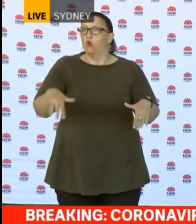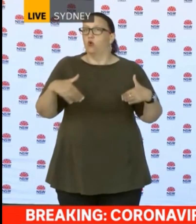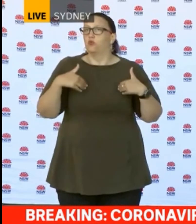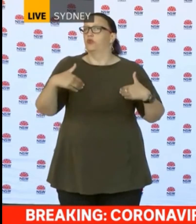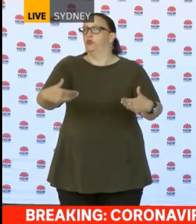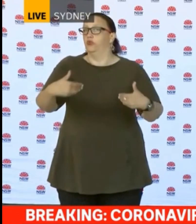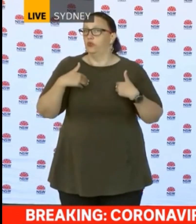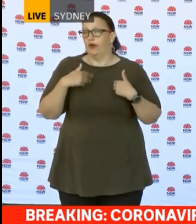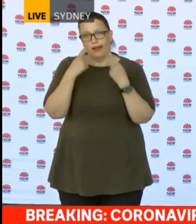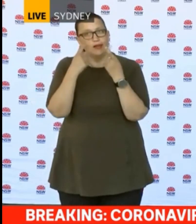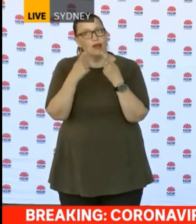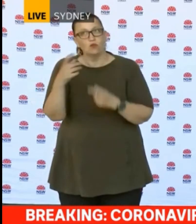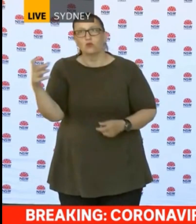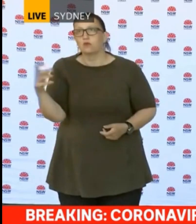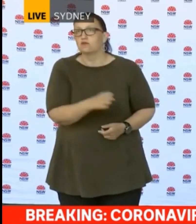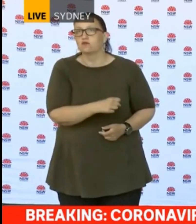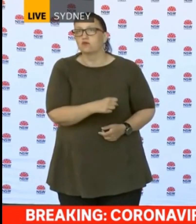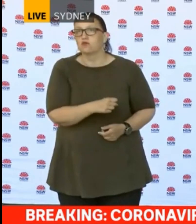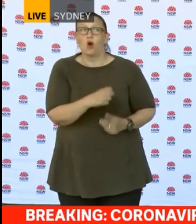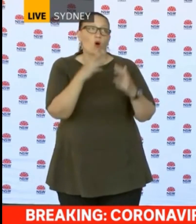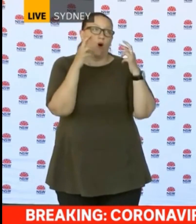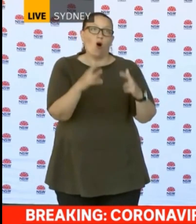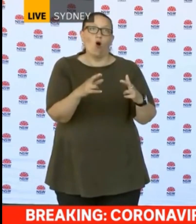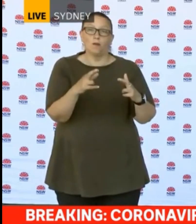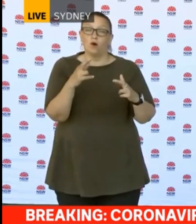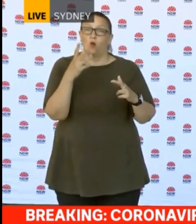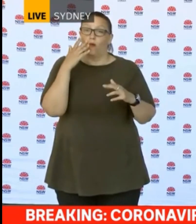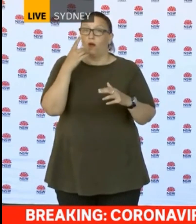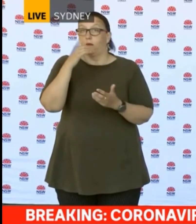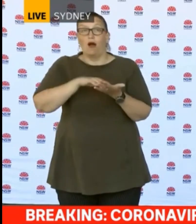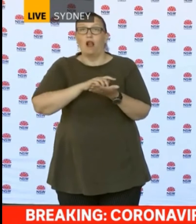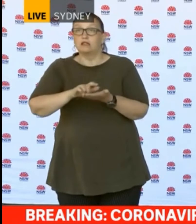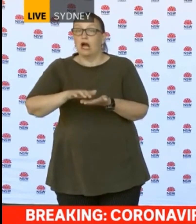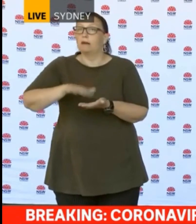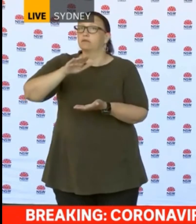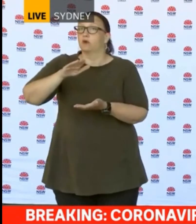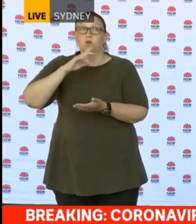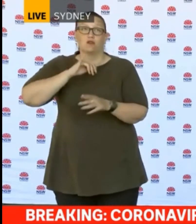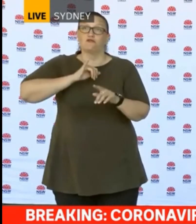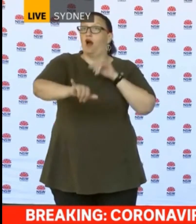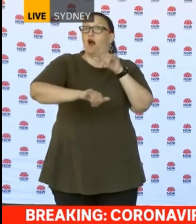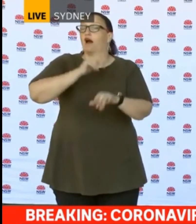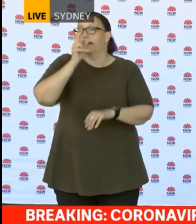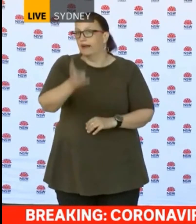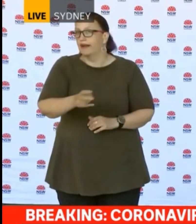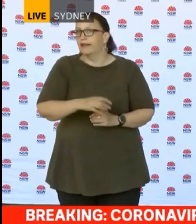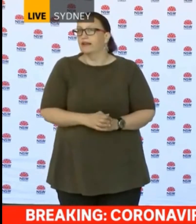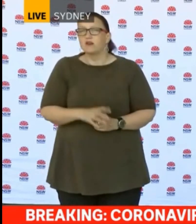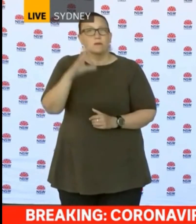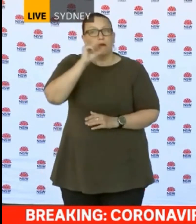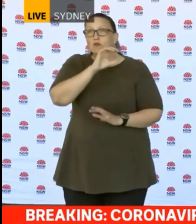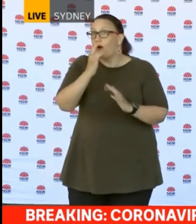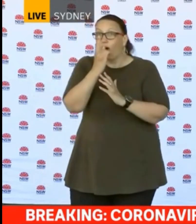encourage as many flights continuing as possible, because they bring in precious cargo, in addition to human cargo, obviously freight. But also, during